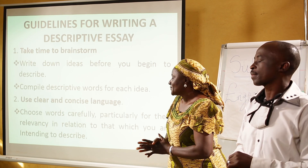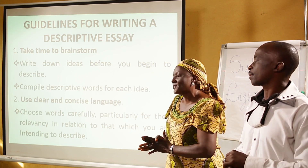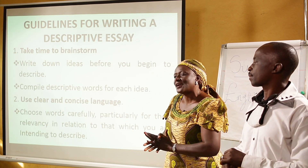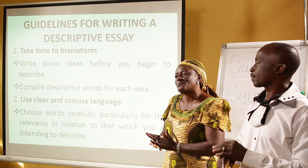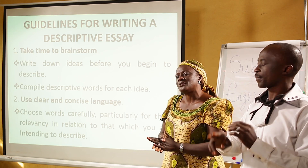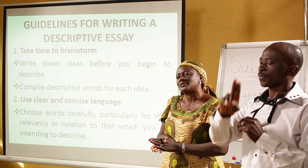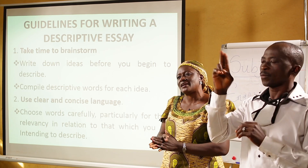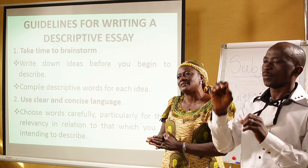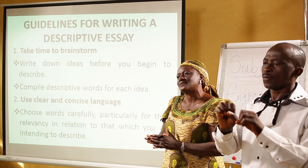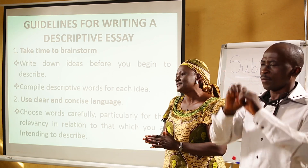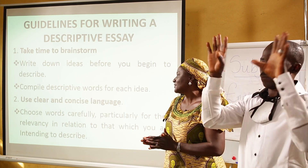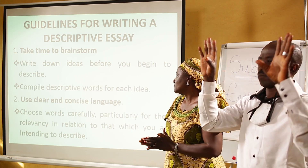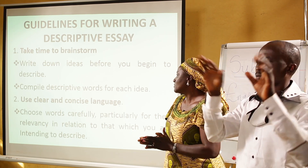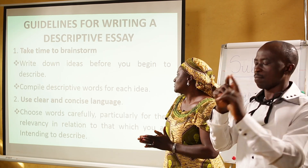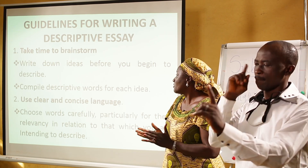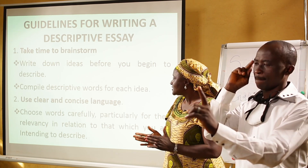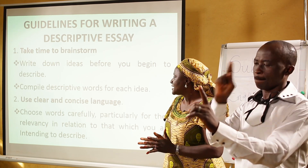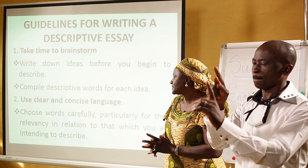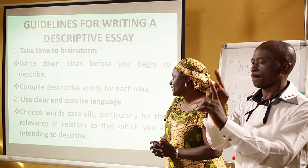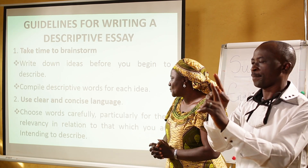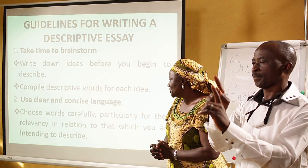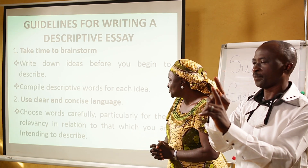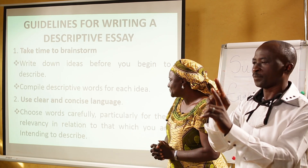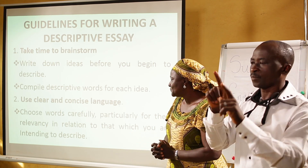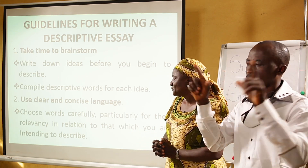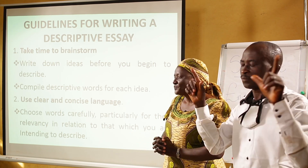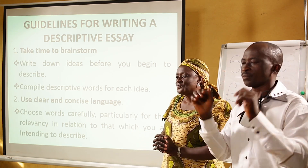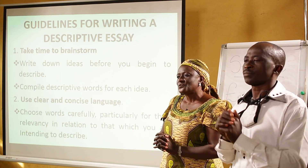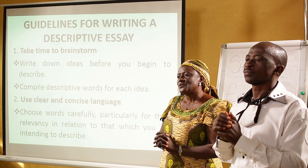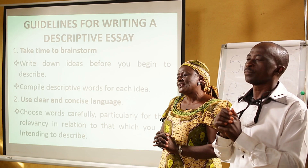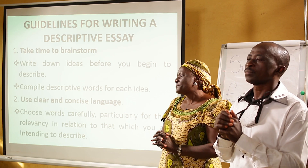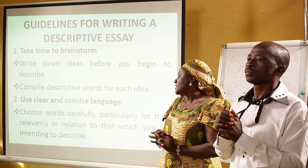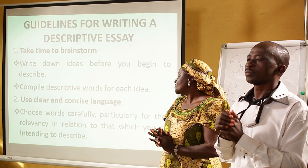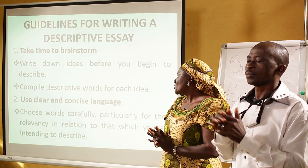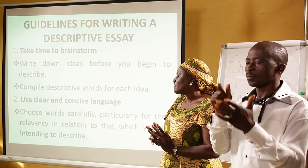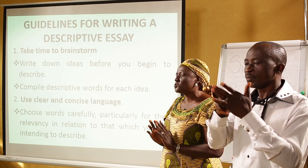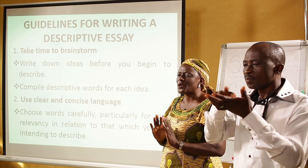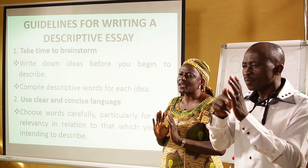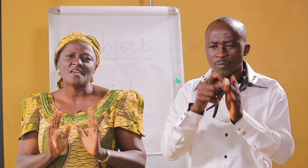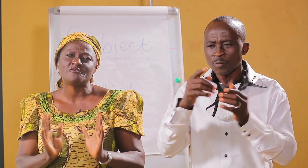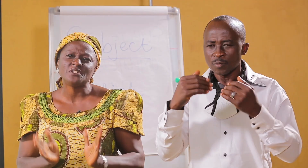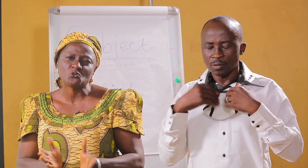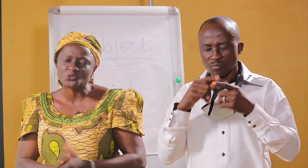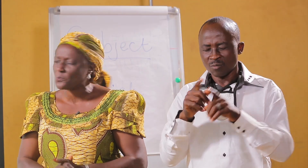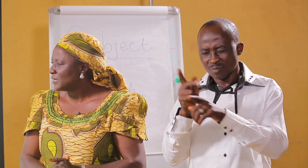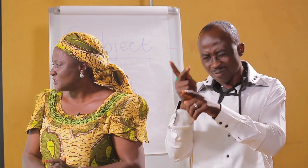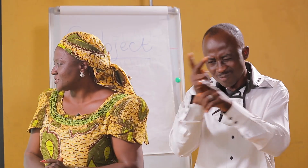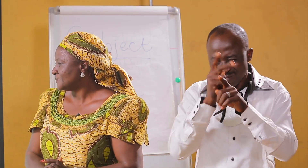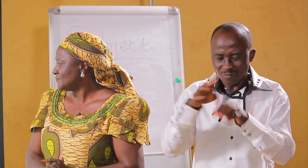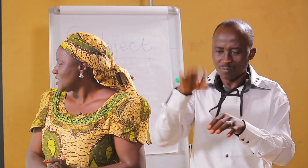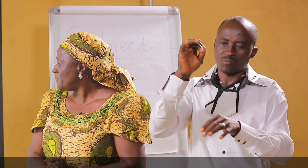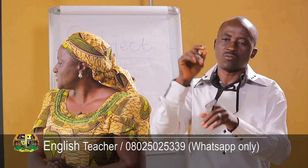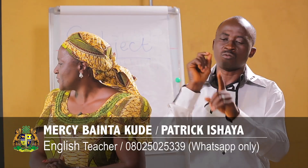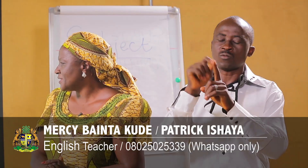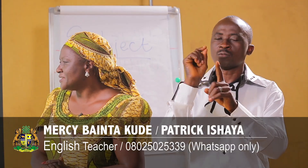use clear and concise language. This means you have to carefully choose your